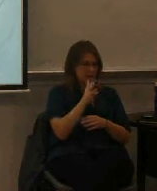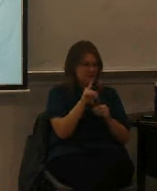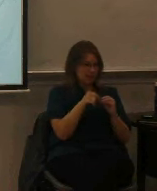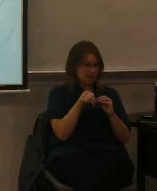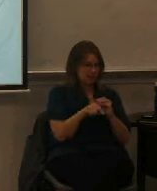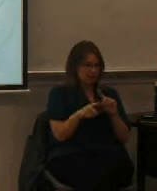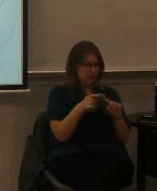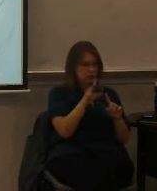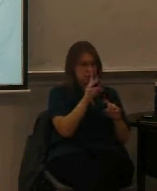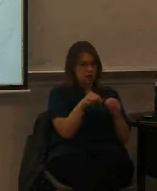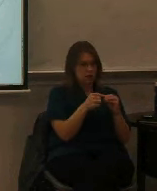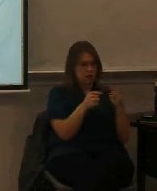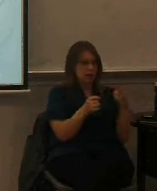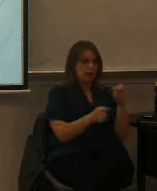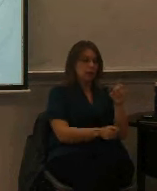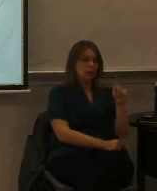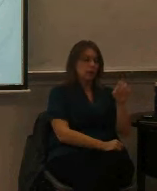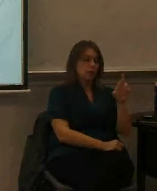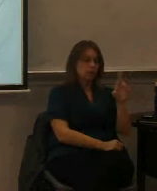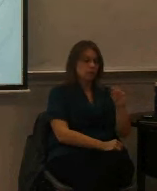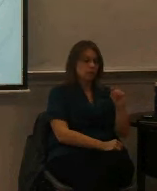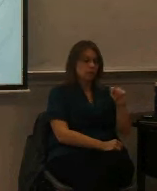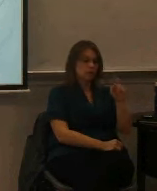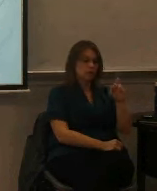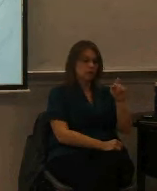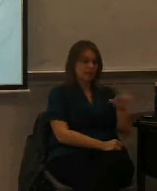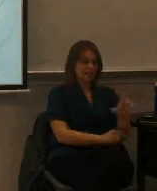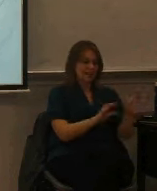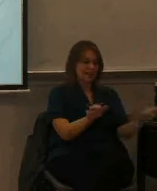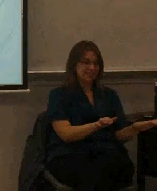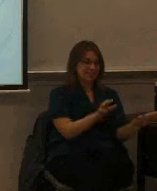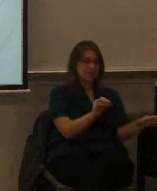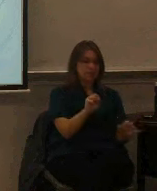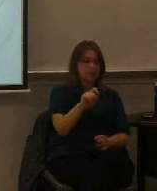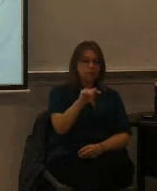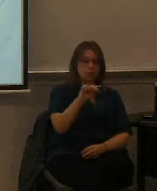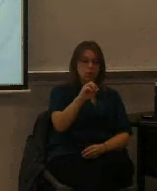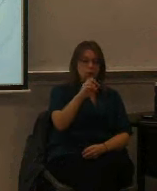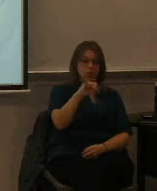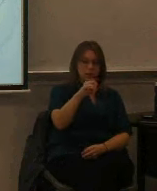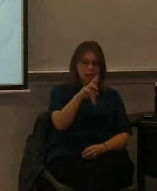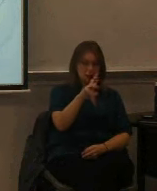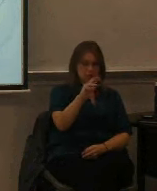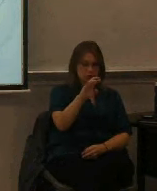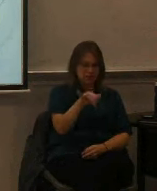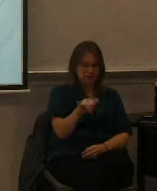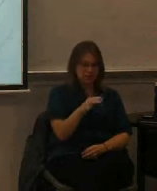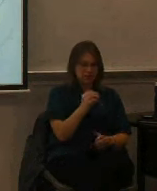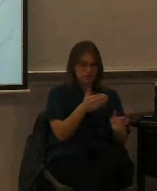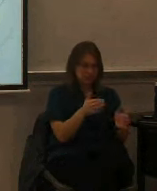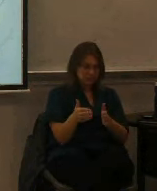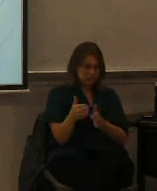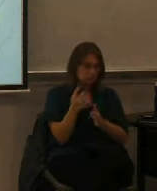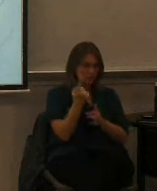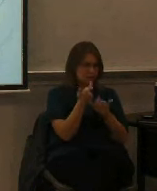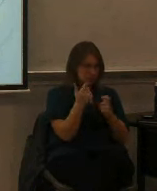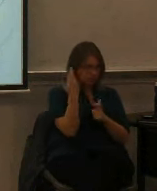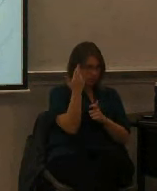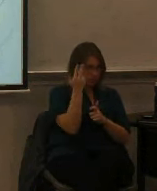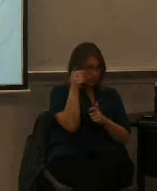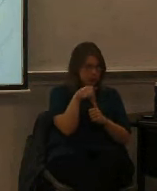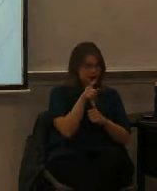this when we talked about heterotrophic activity and stoichiometry and nutrient mineralization. And one of the big reasons for this